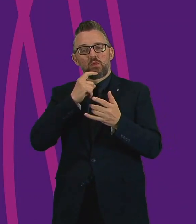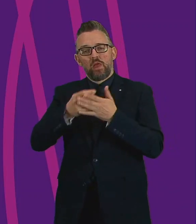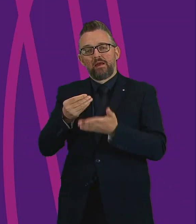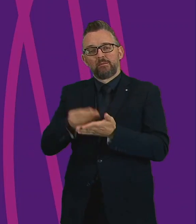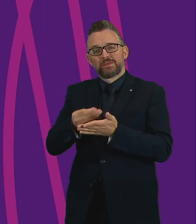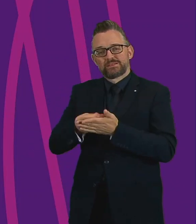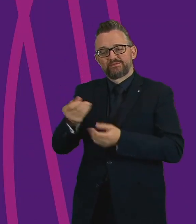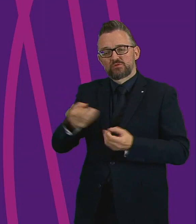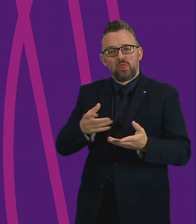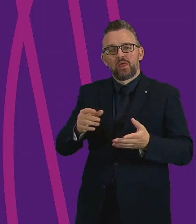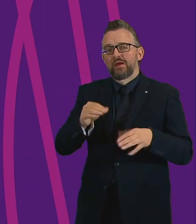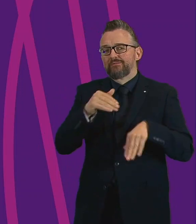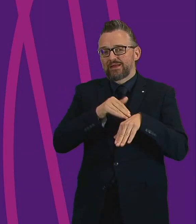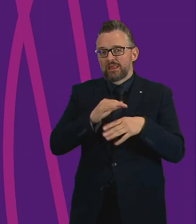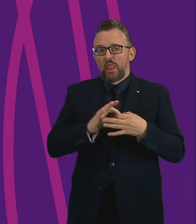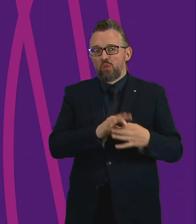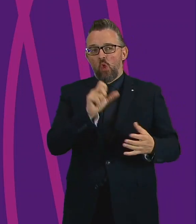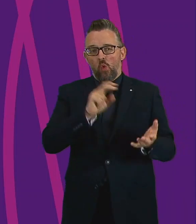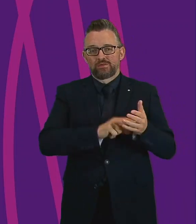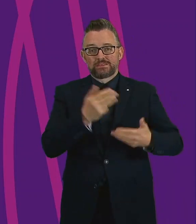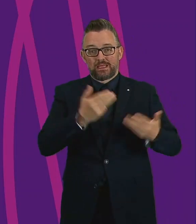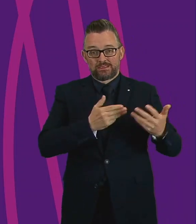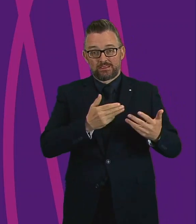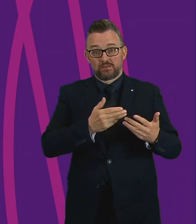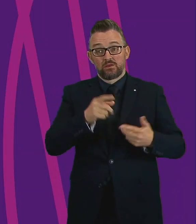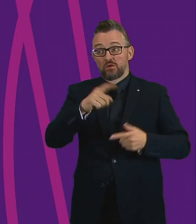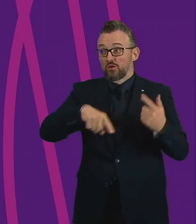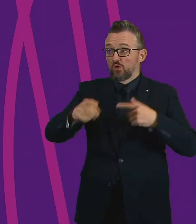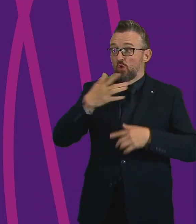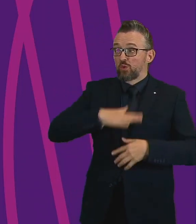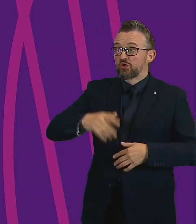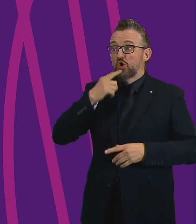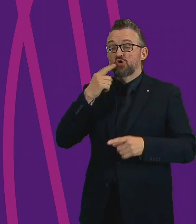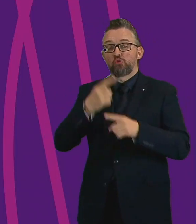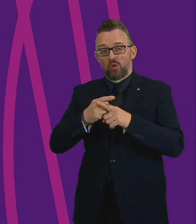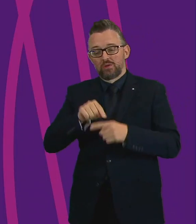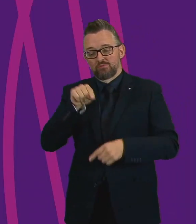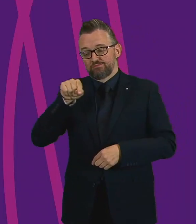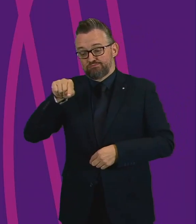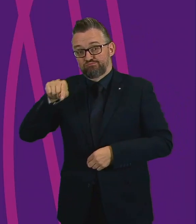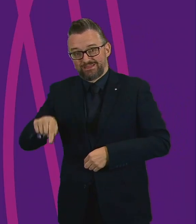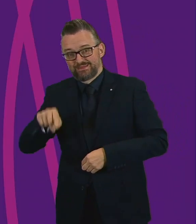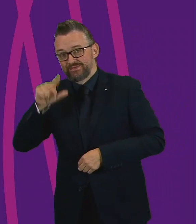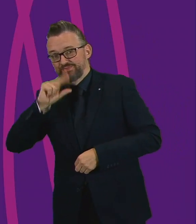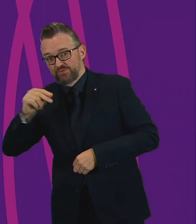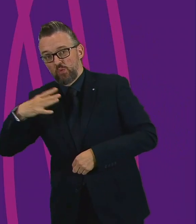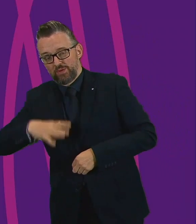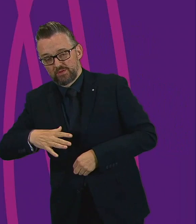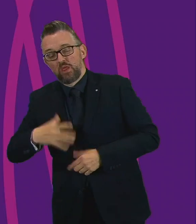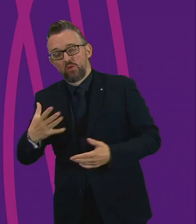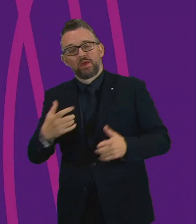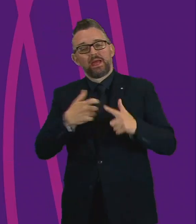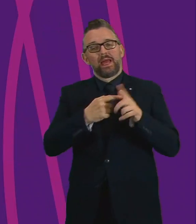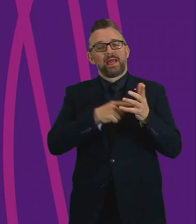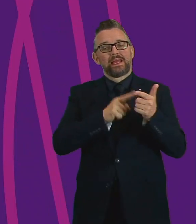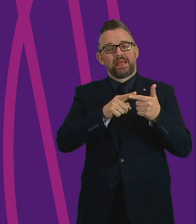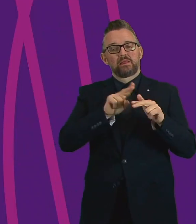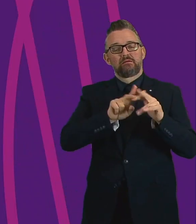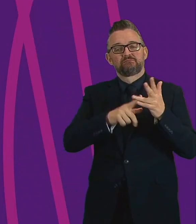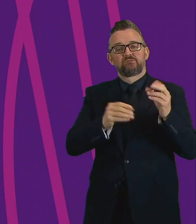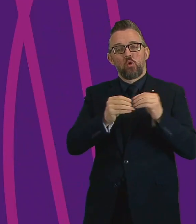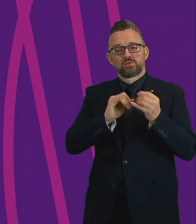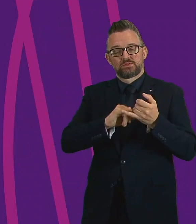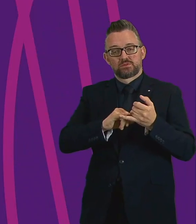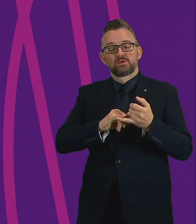of COVID-19. Can I ask those members who wish to speak in the debate to press the request to speak buttons now? And I call on Kate Forbes to speak to and move the